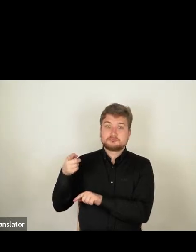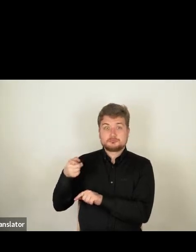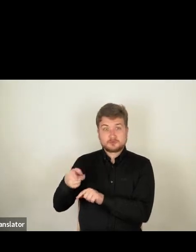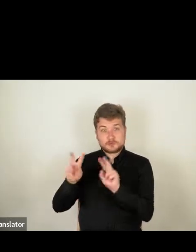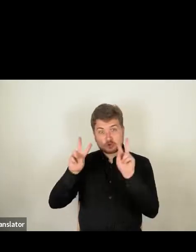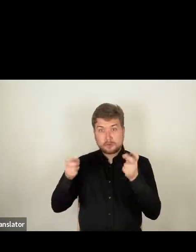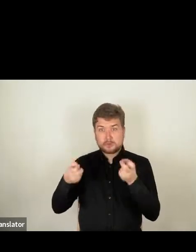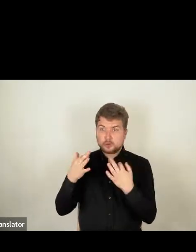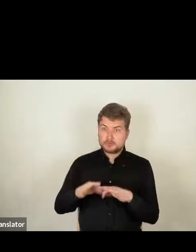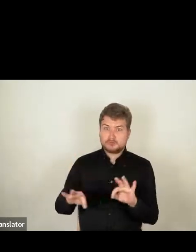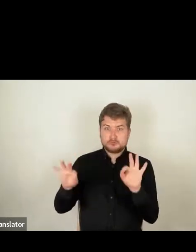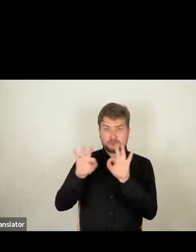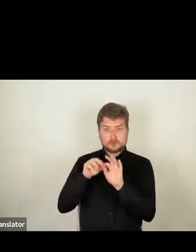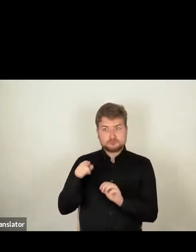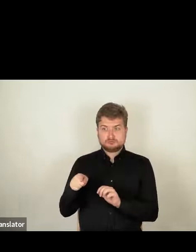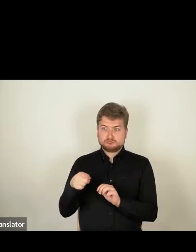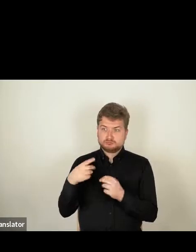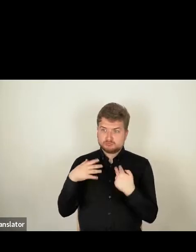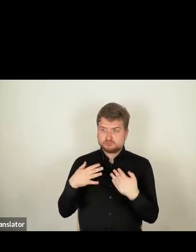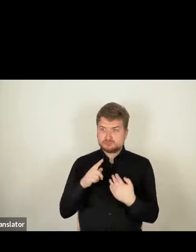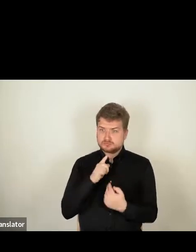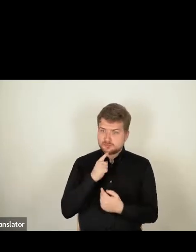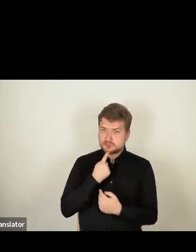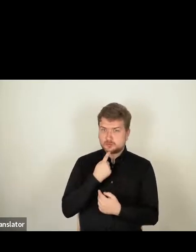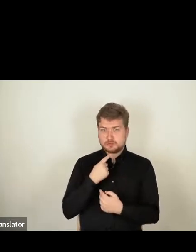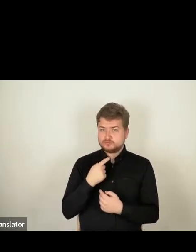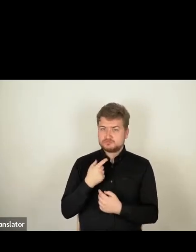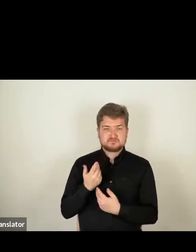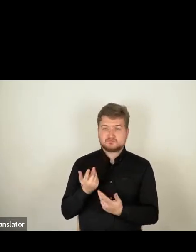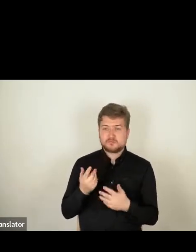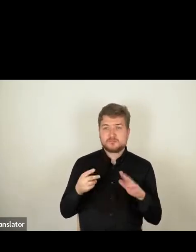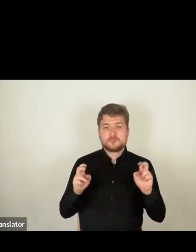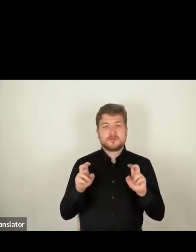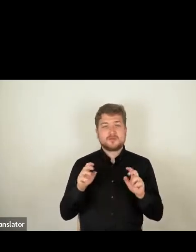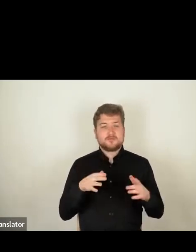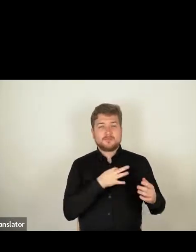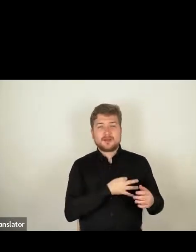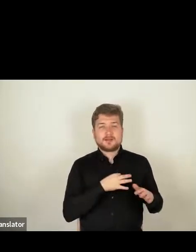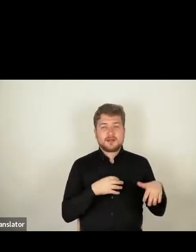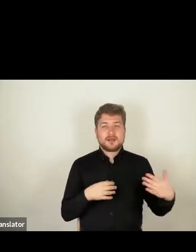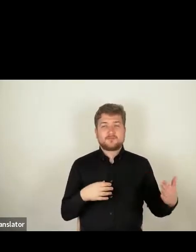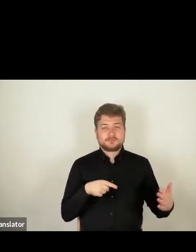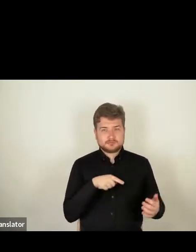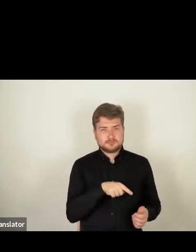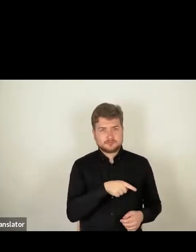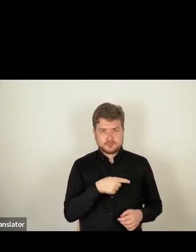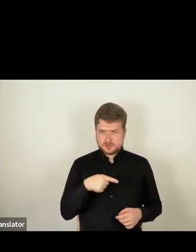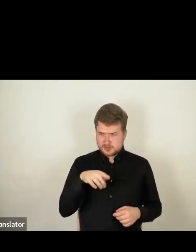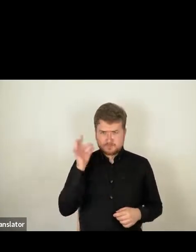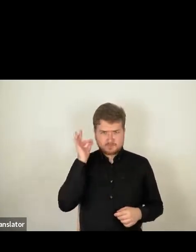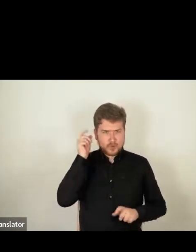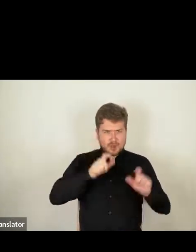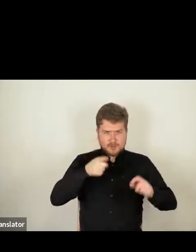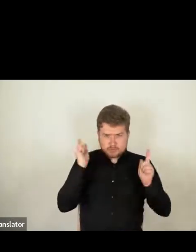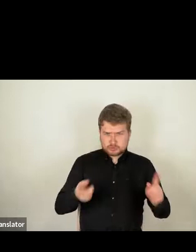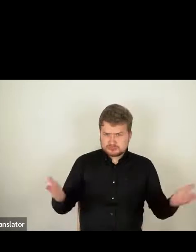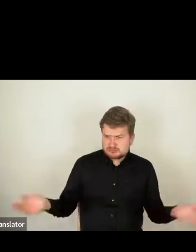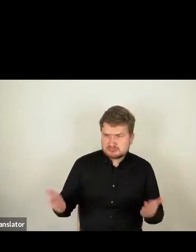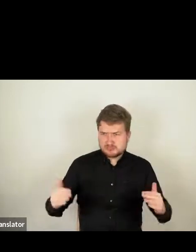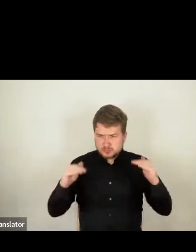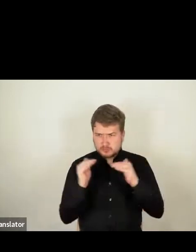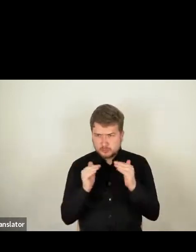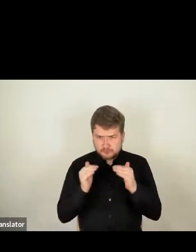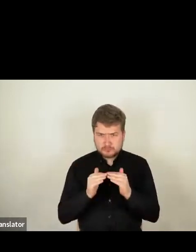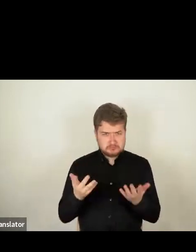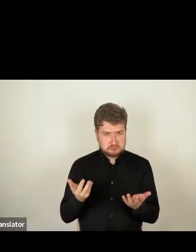made it a big issue 20 years ago, 25 years ago, and the other party then looked out of date and had